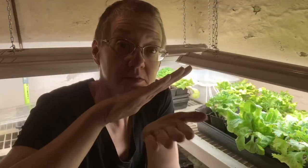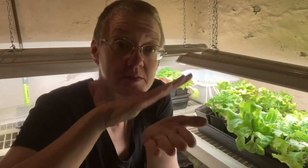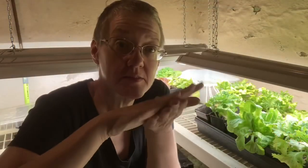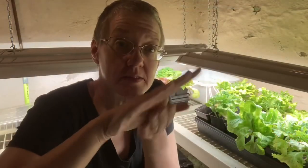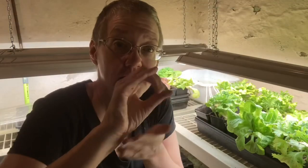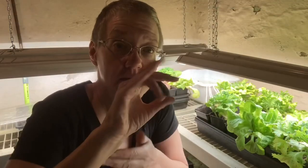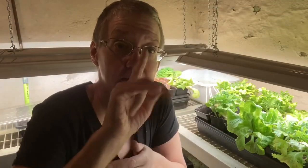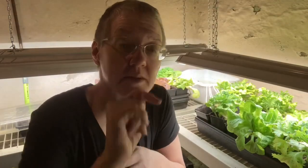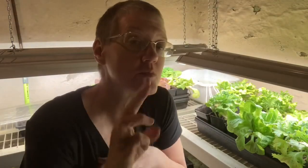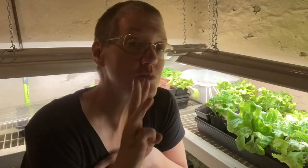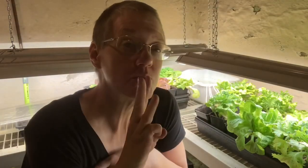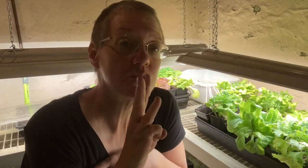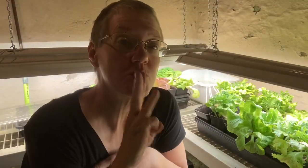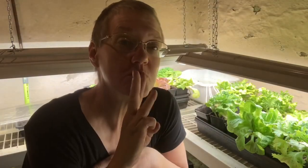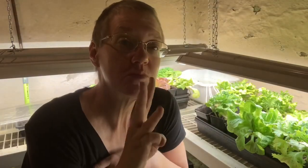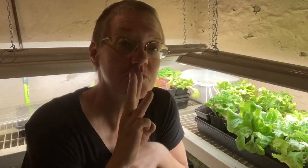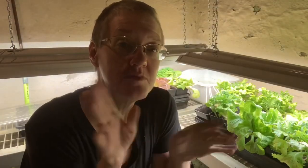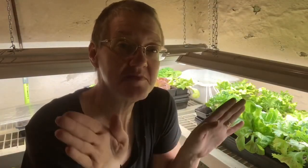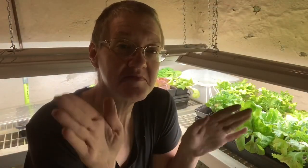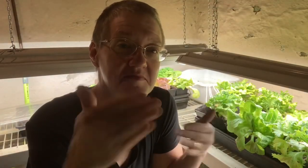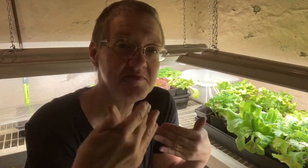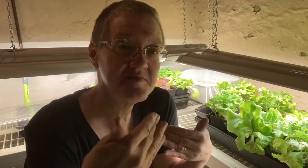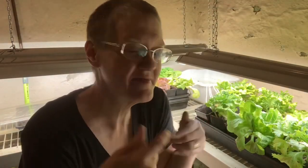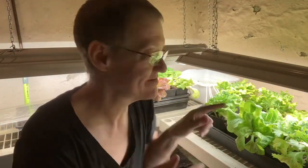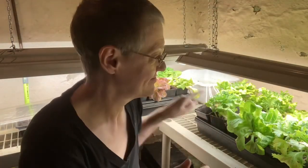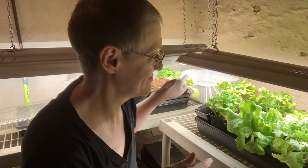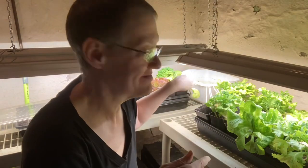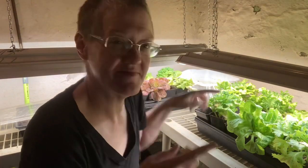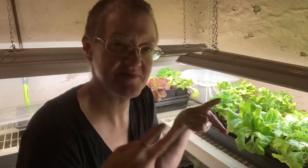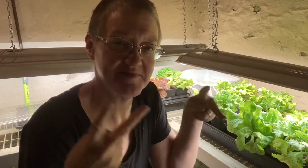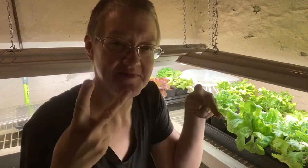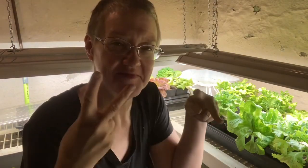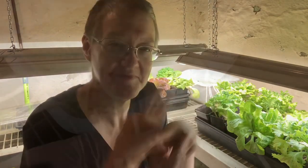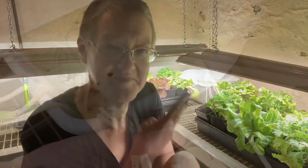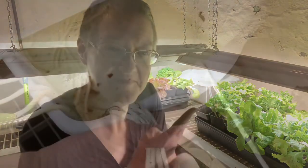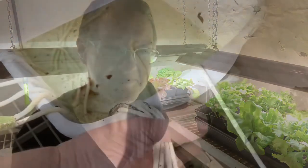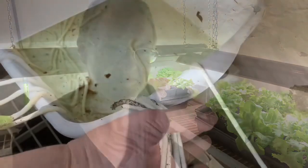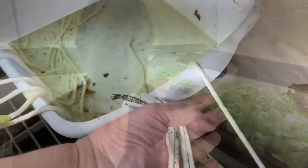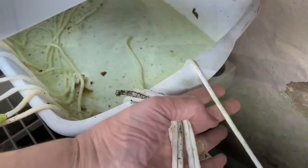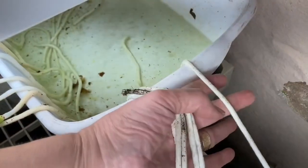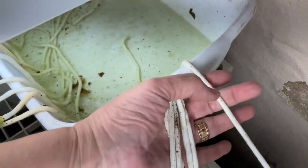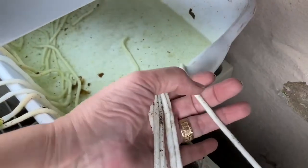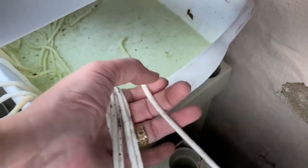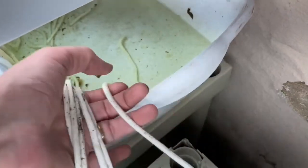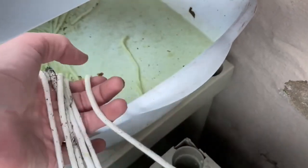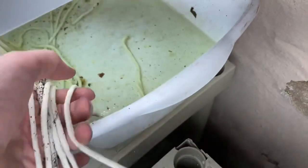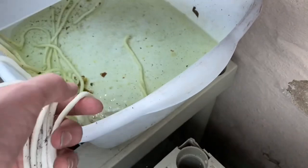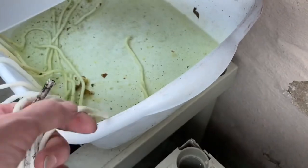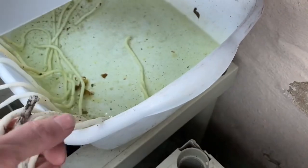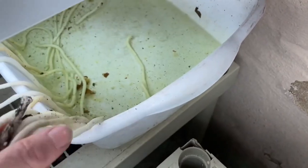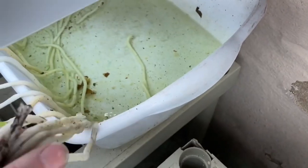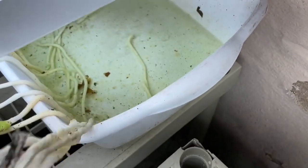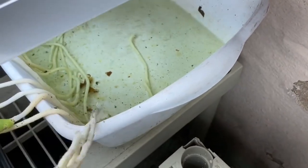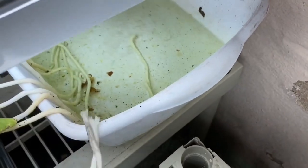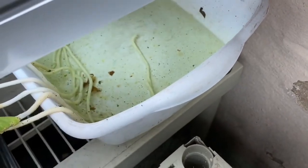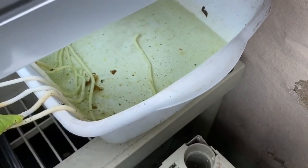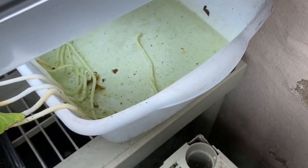done well. Now let's clean out these water tubs. This one's the worst.